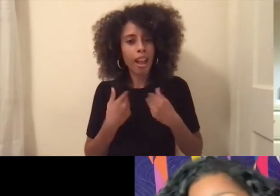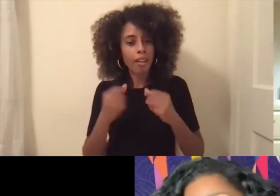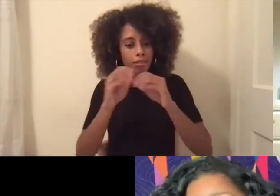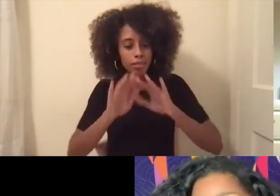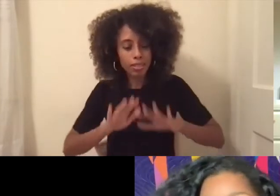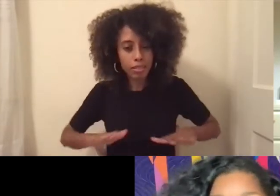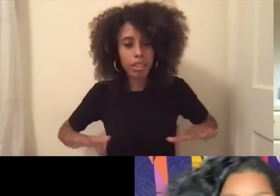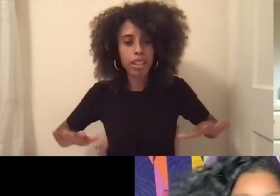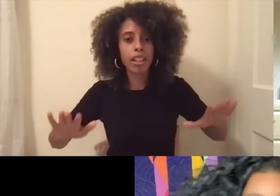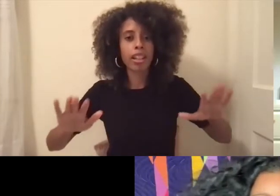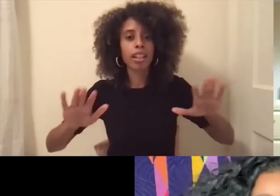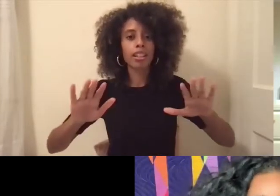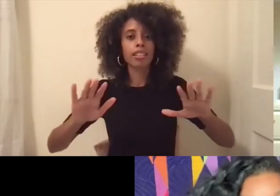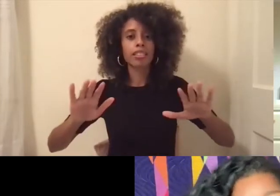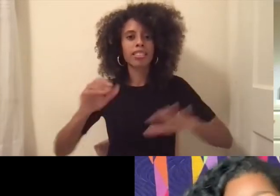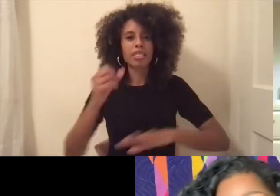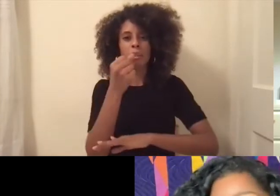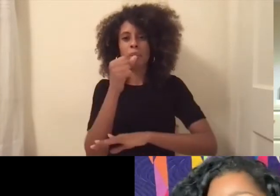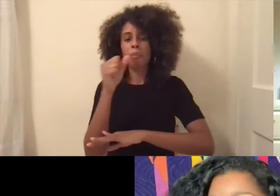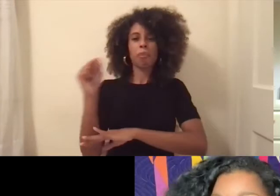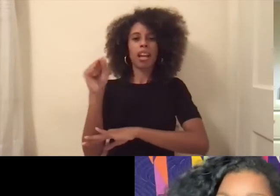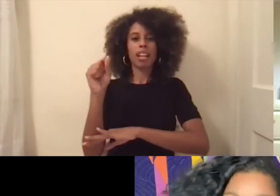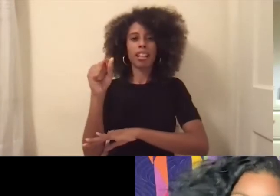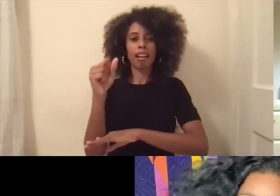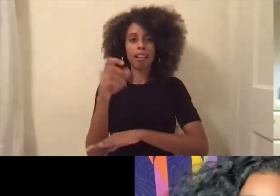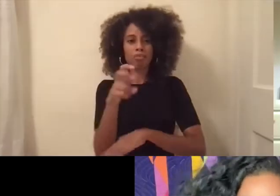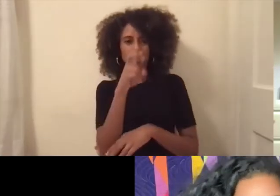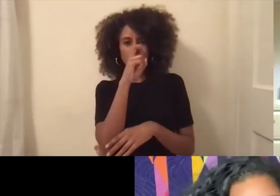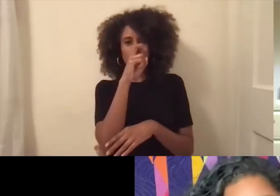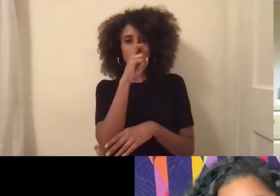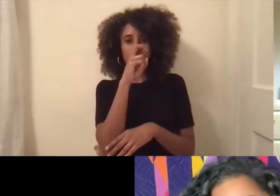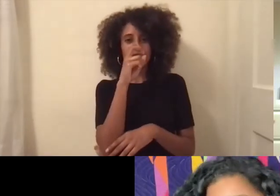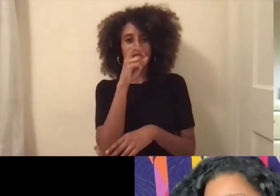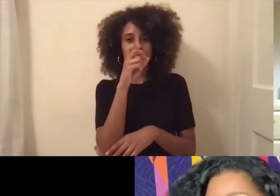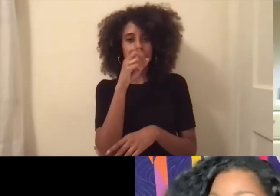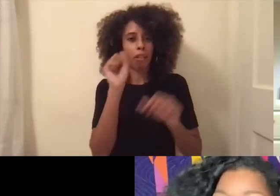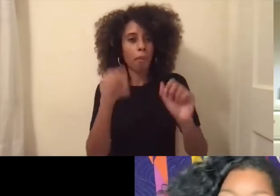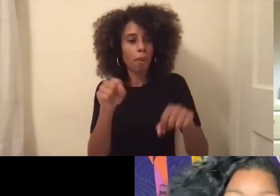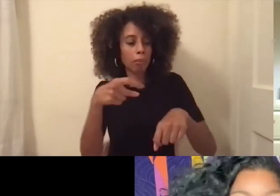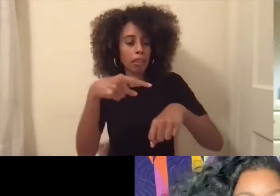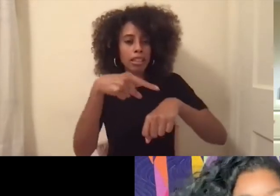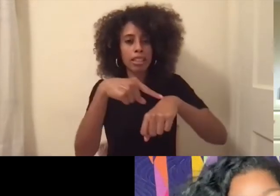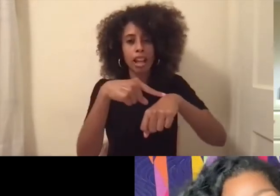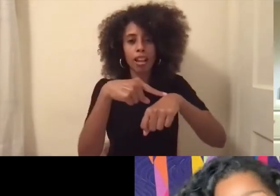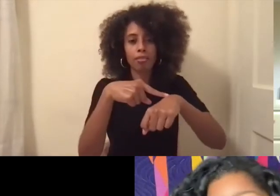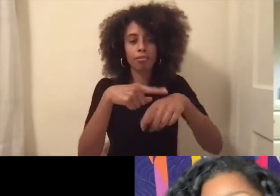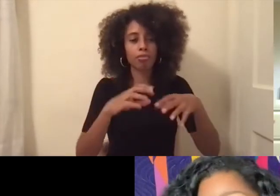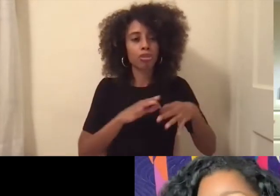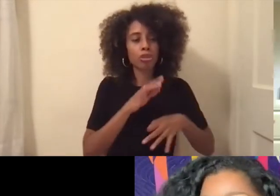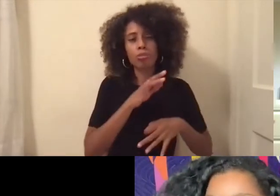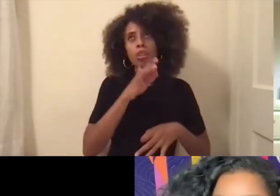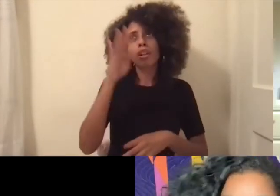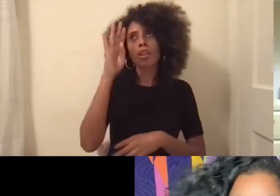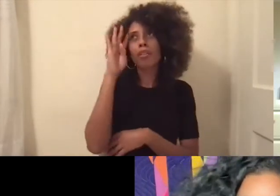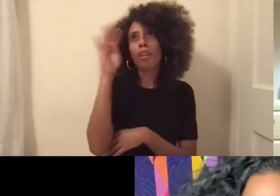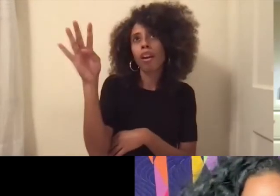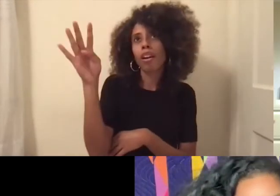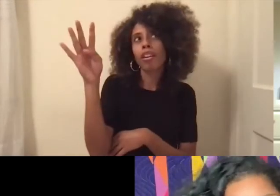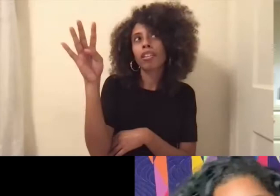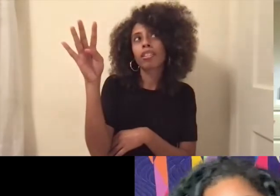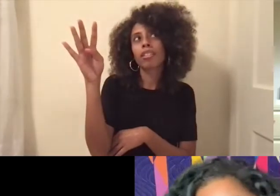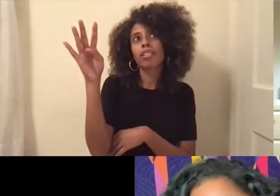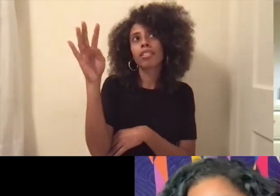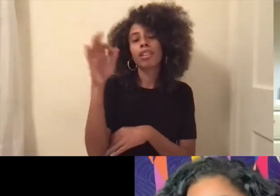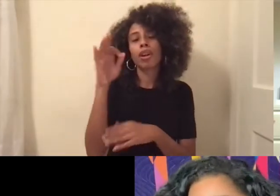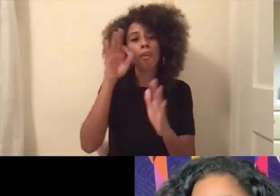resisting rigidity, the possibility of time, spirit of creativity. Frequency is